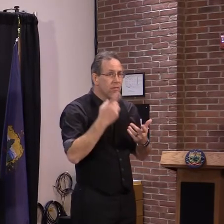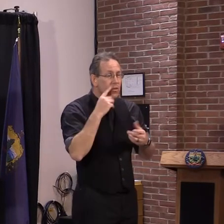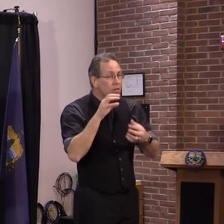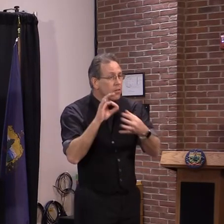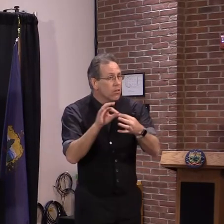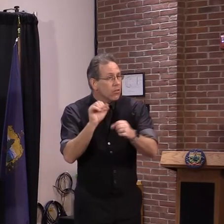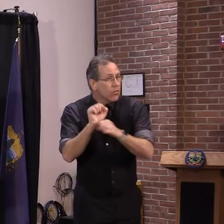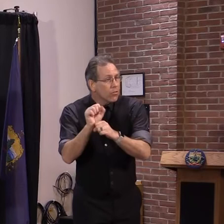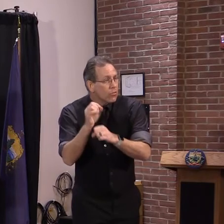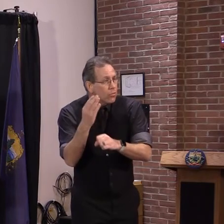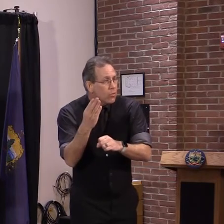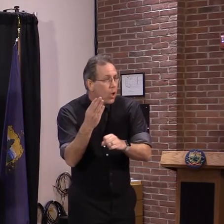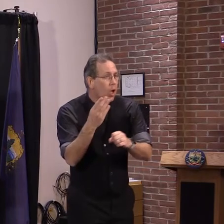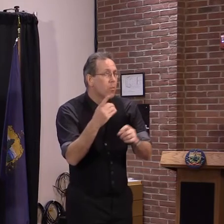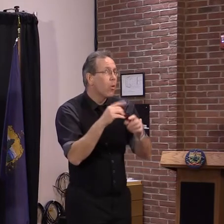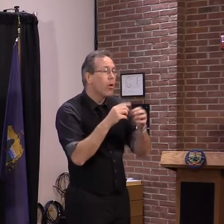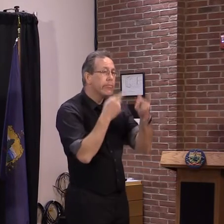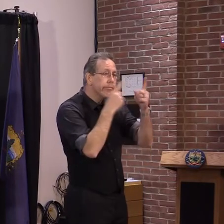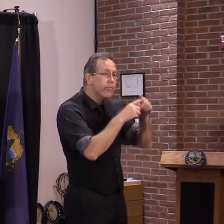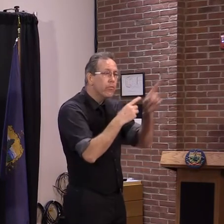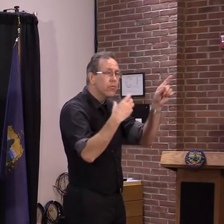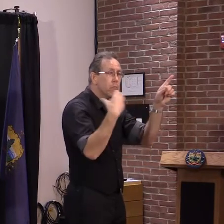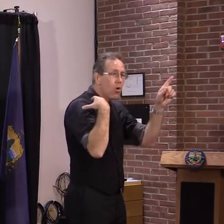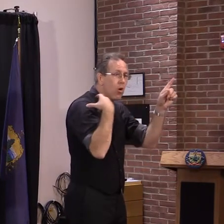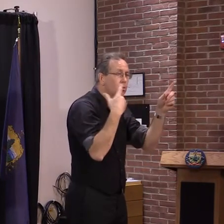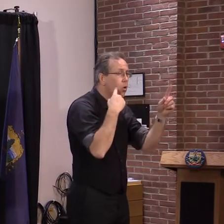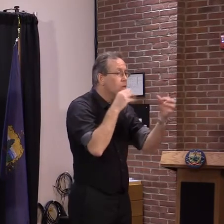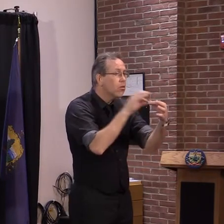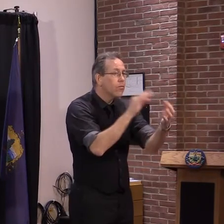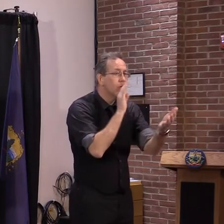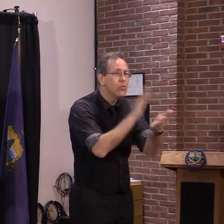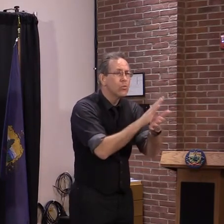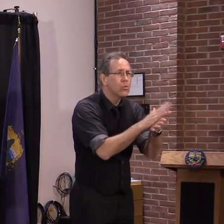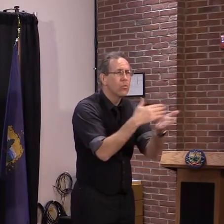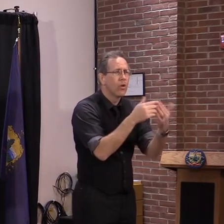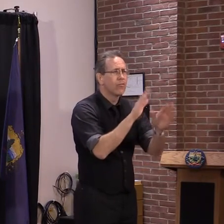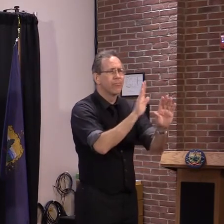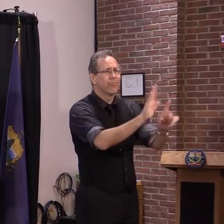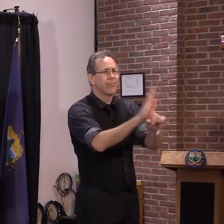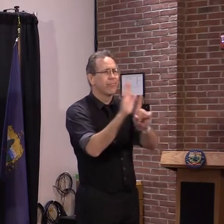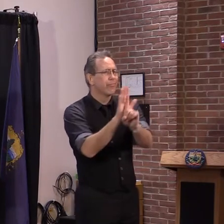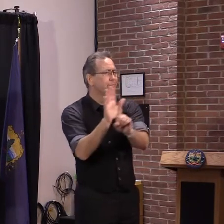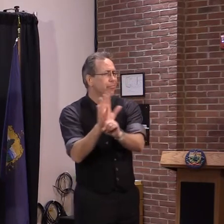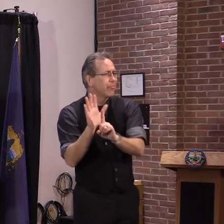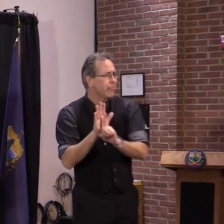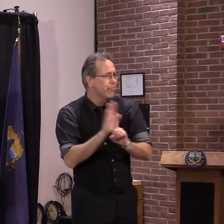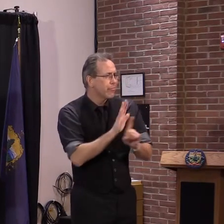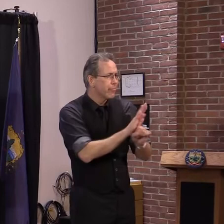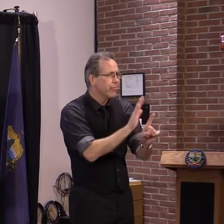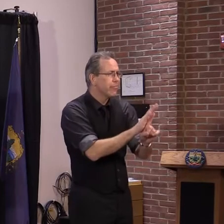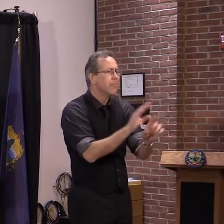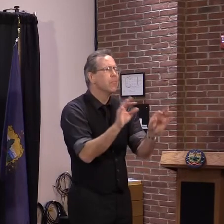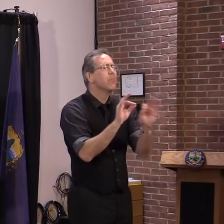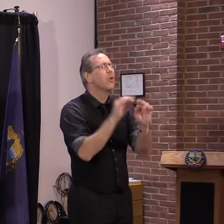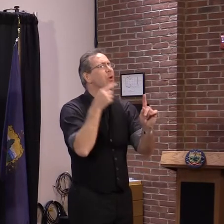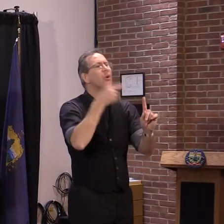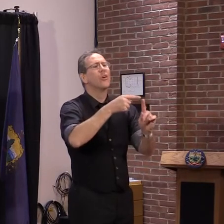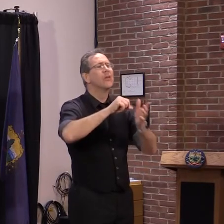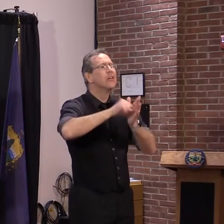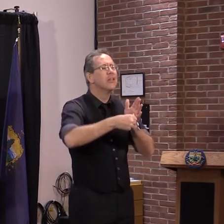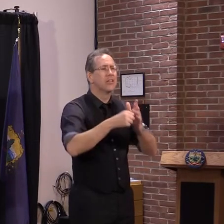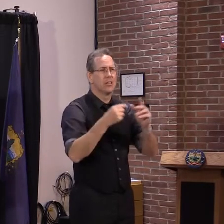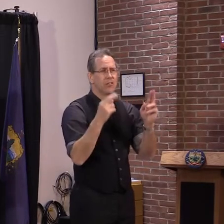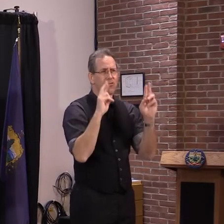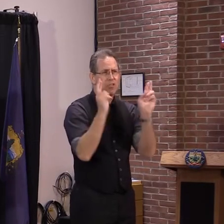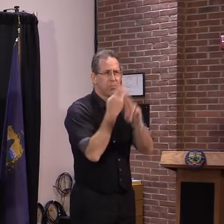employer. But, you know, to the governor's earlier and initial comments today, this idea of respect and kindness to each other, I think, you know, we